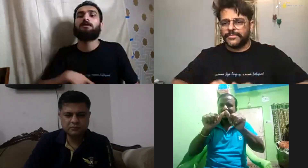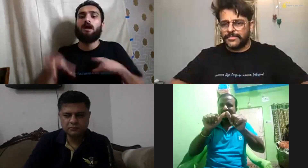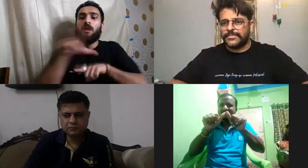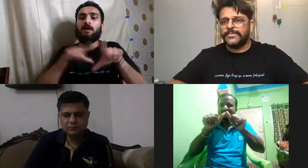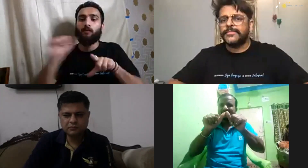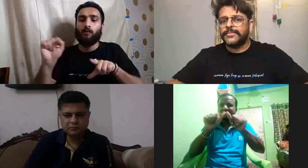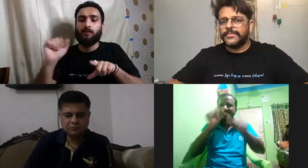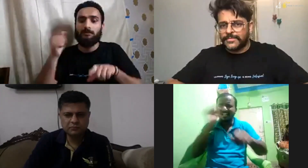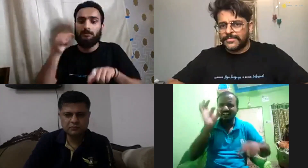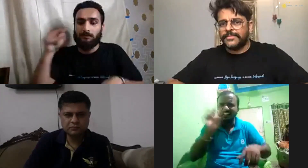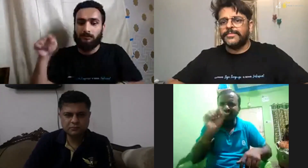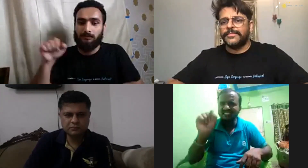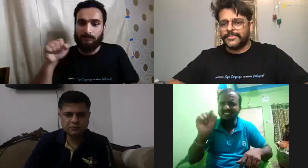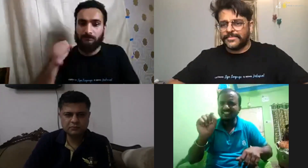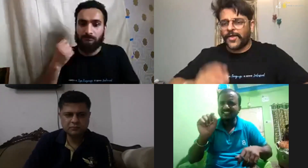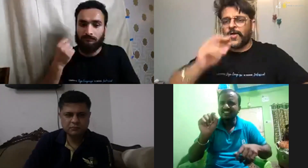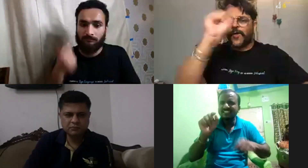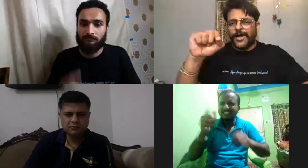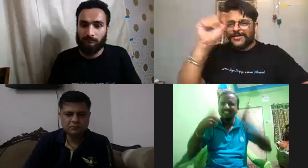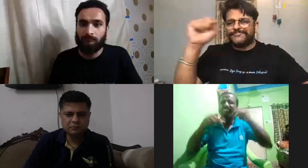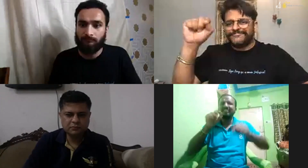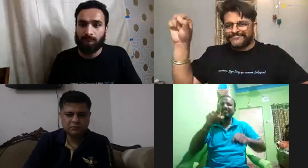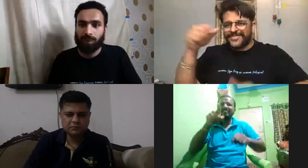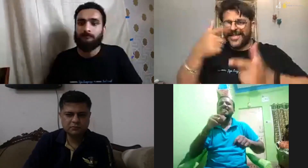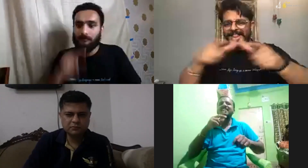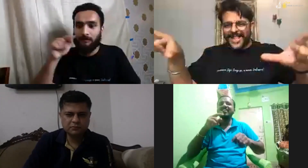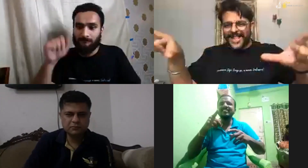KANSDA. Kannada. It's a name in Kannada. Okay.